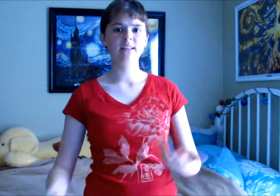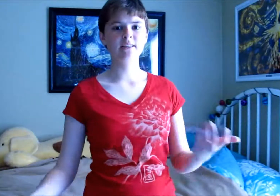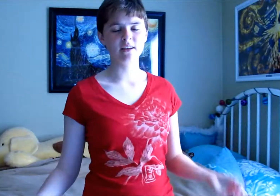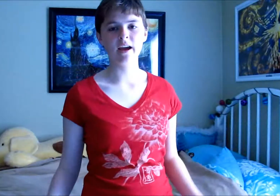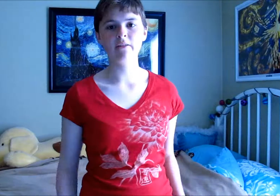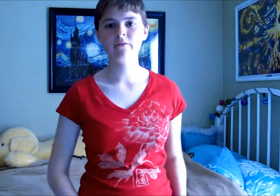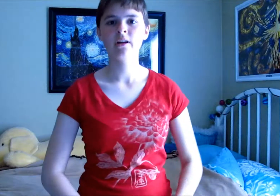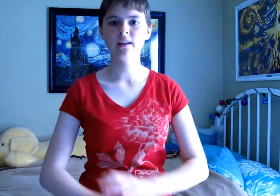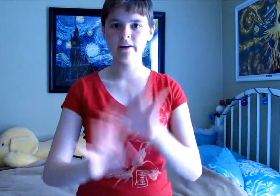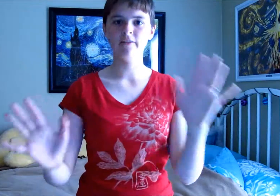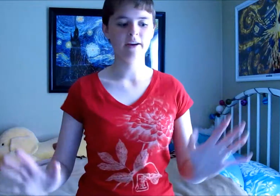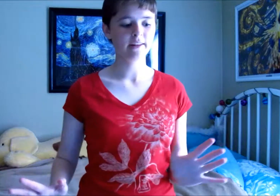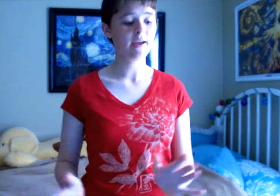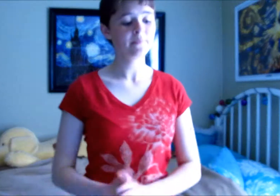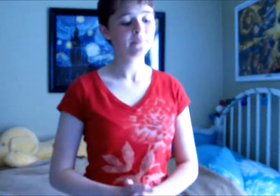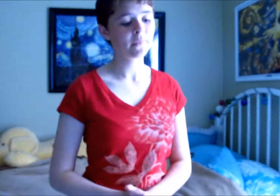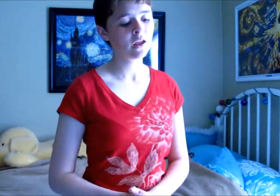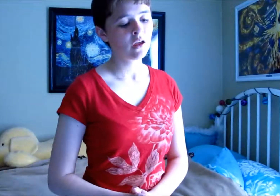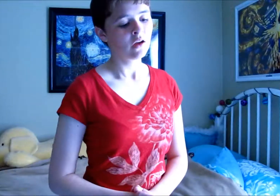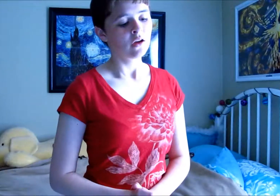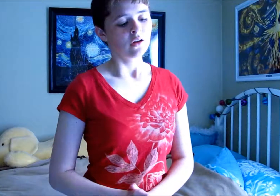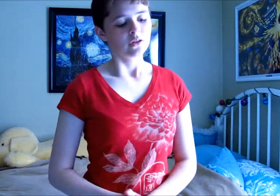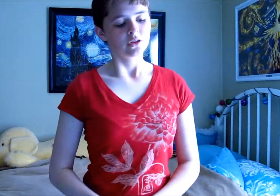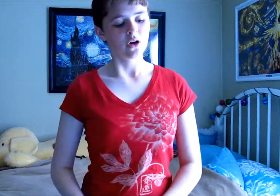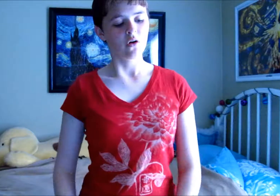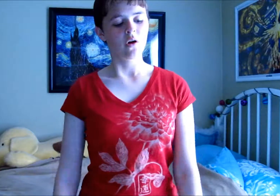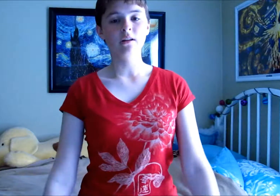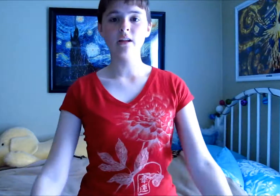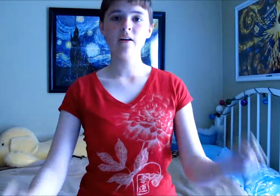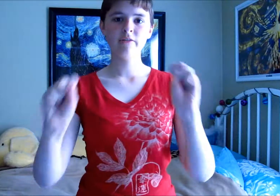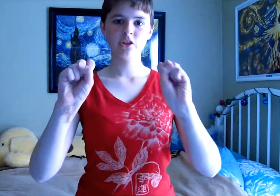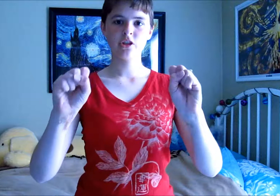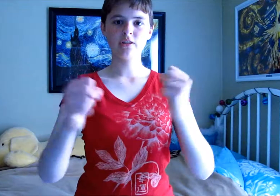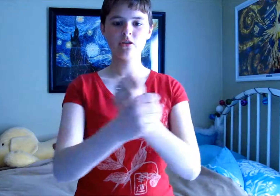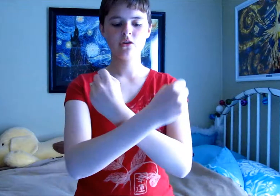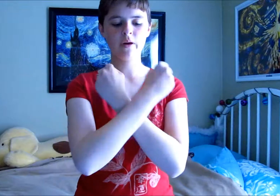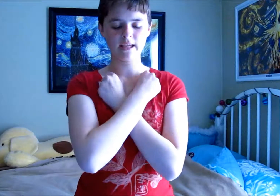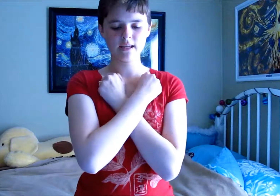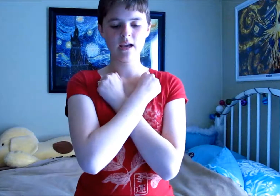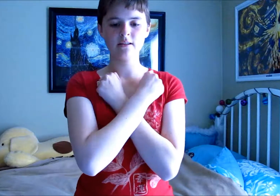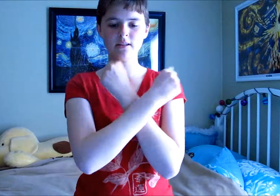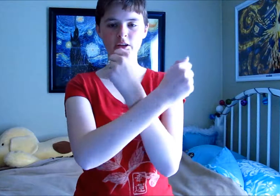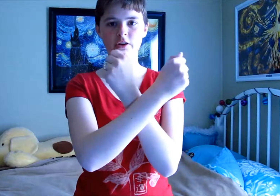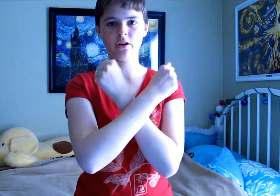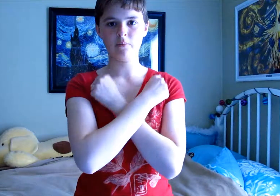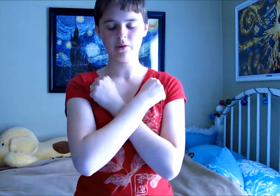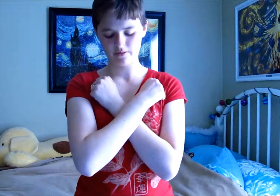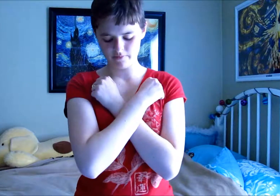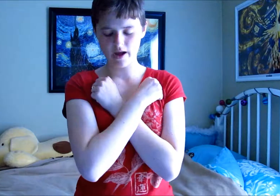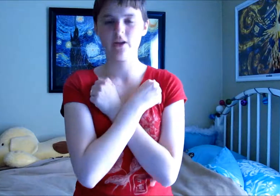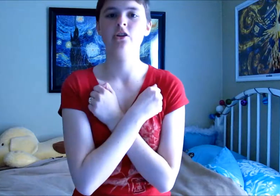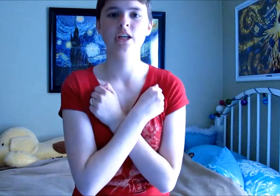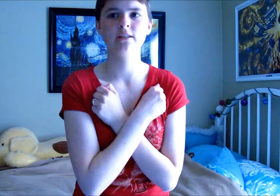signs to kind of clarify that. So love is just 2 S hands, and you're going to put them on your chest